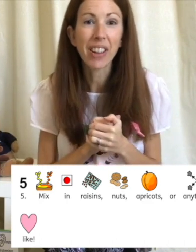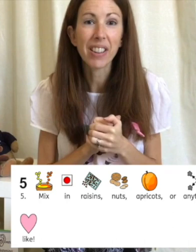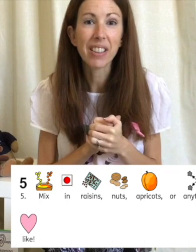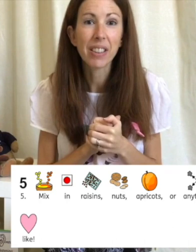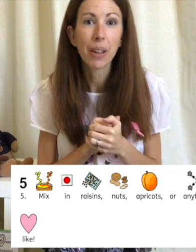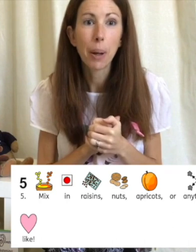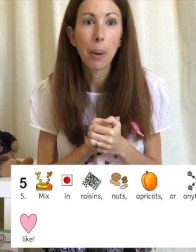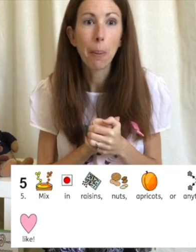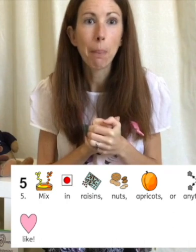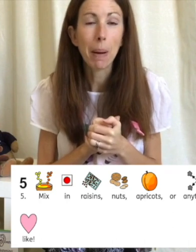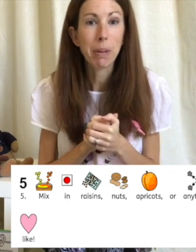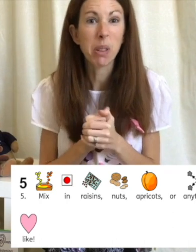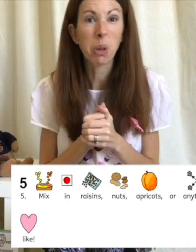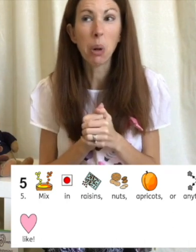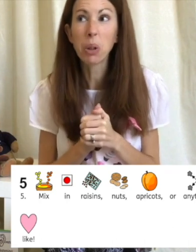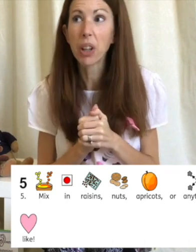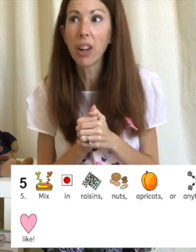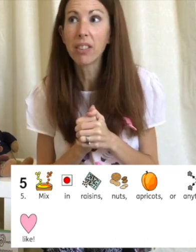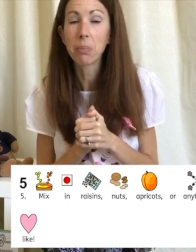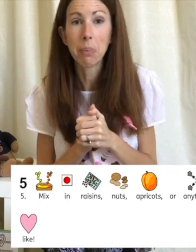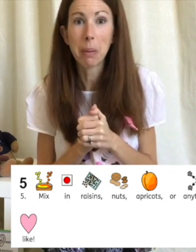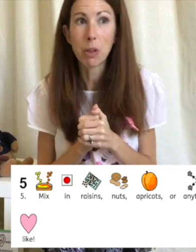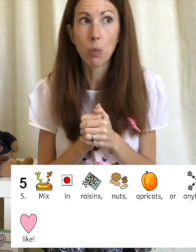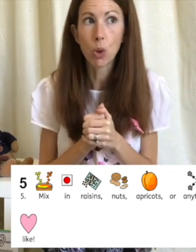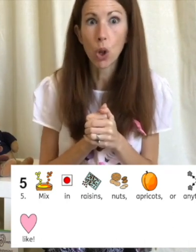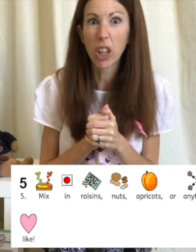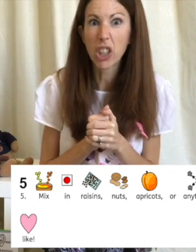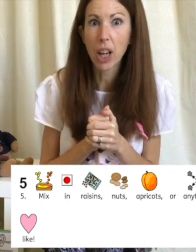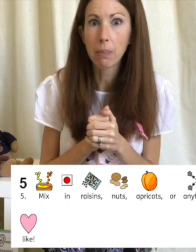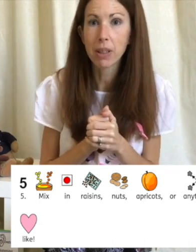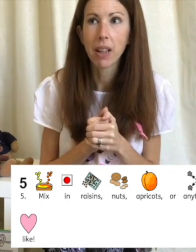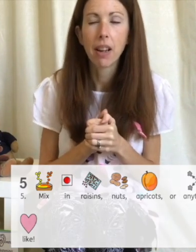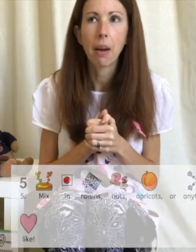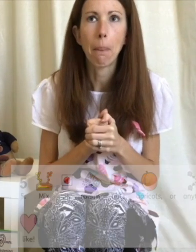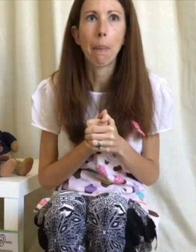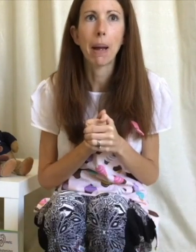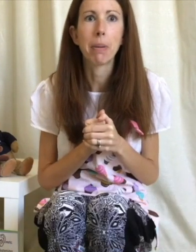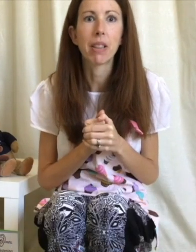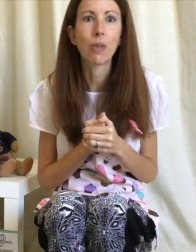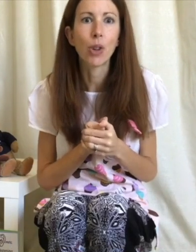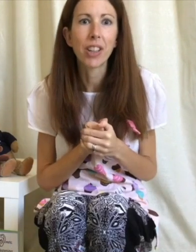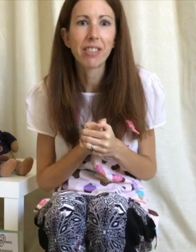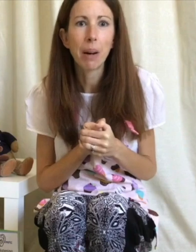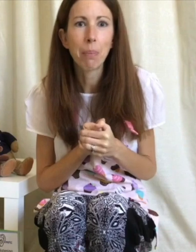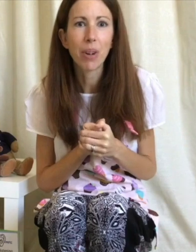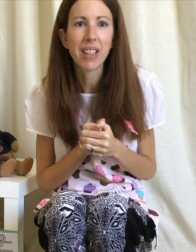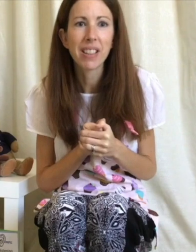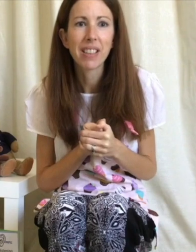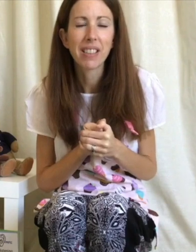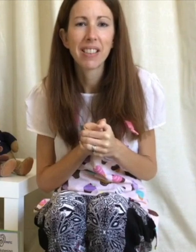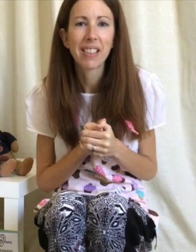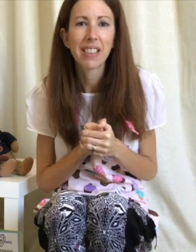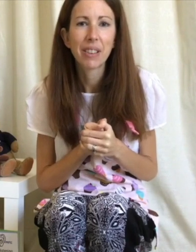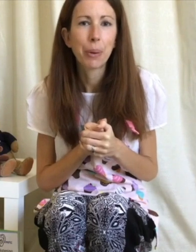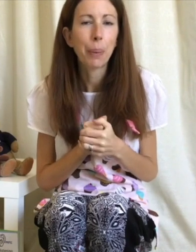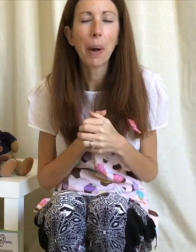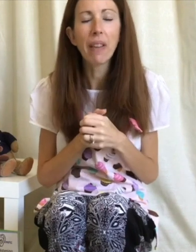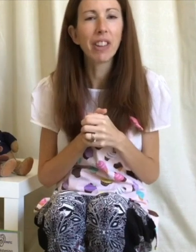breakfast. Maybe some coconut, maybe some chocolate chips, maybe some dried cranberries, whatever you